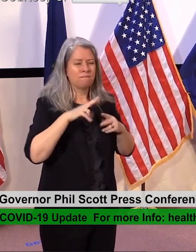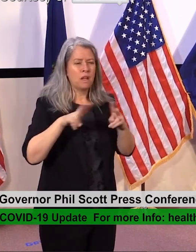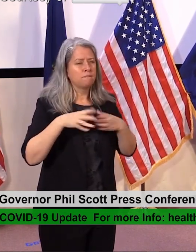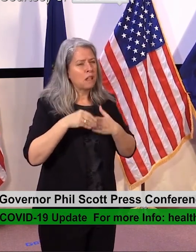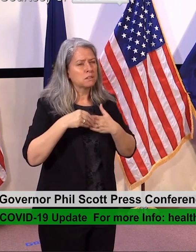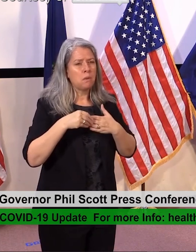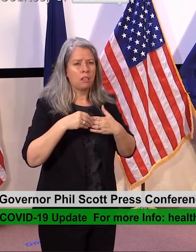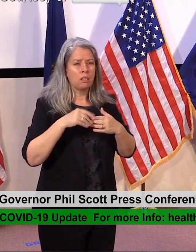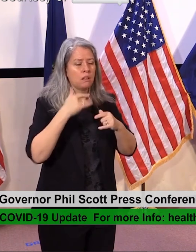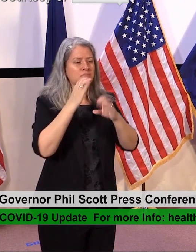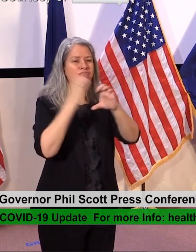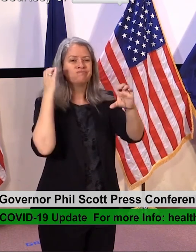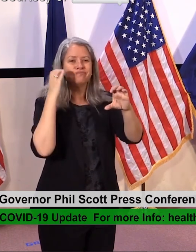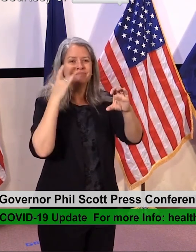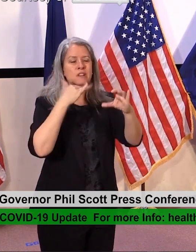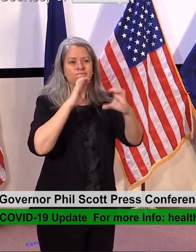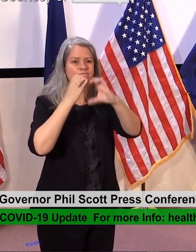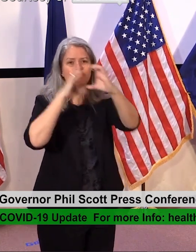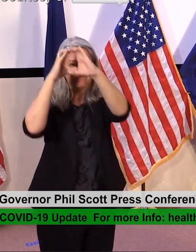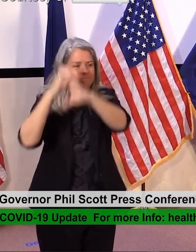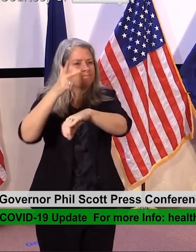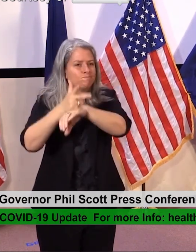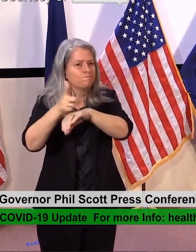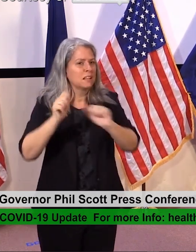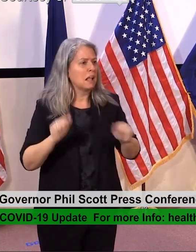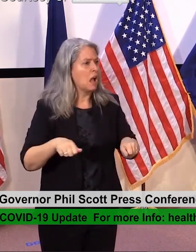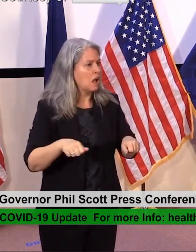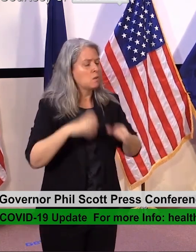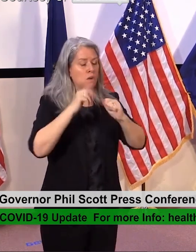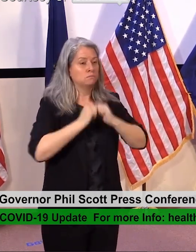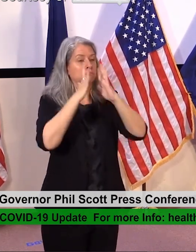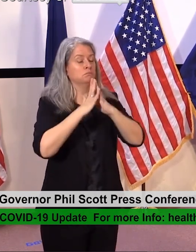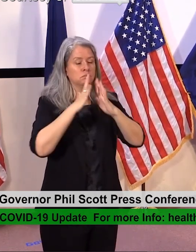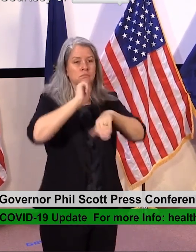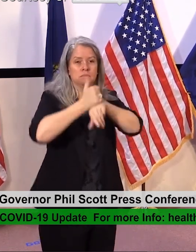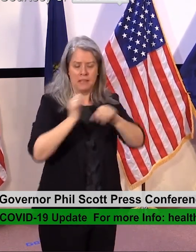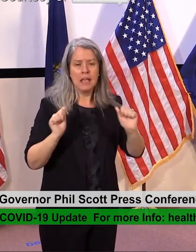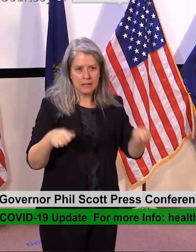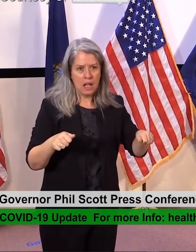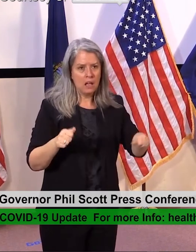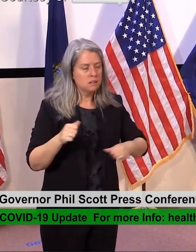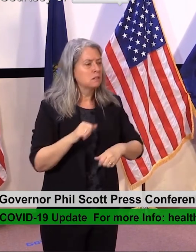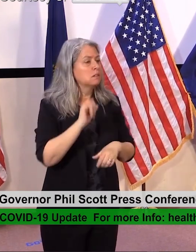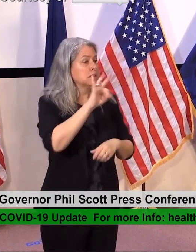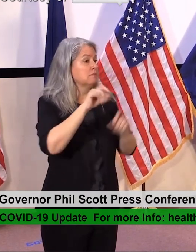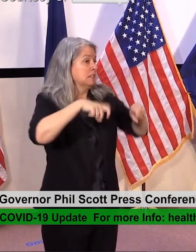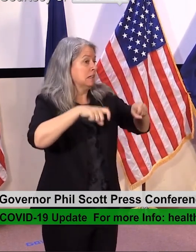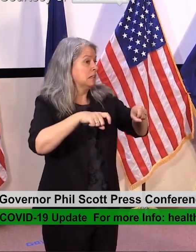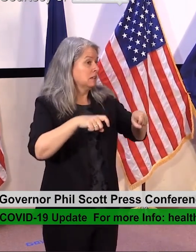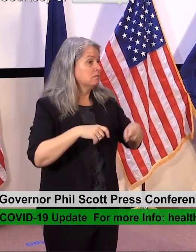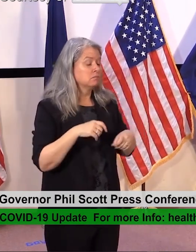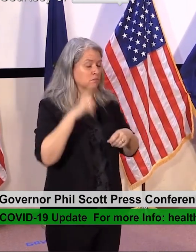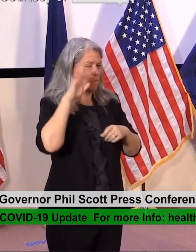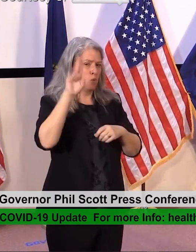as possible with our surge so that we can react quickly in the case we need mobility in